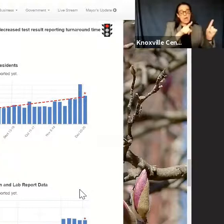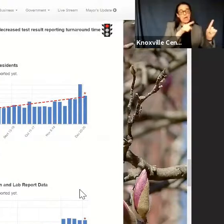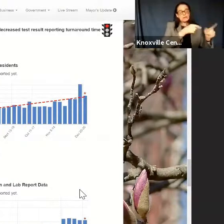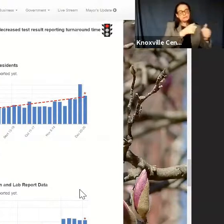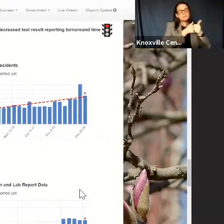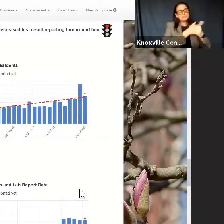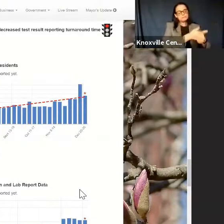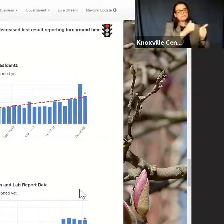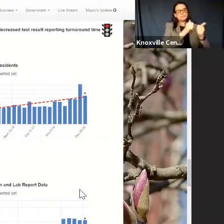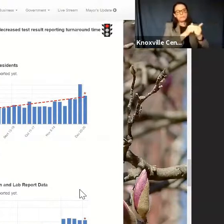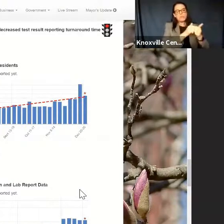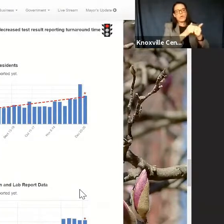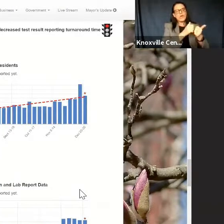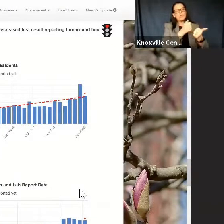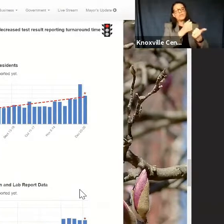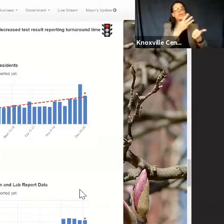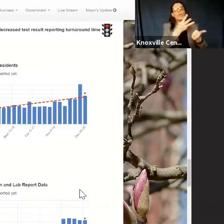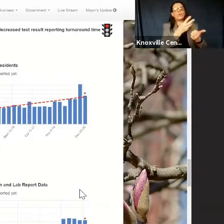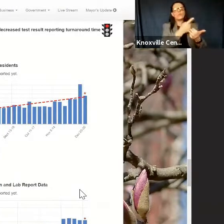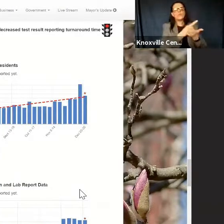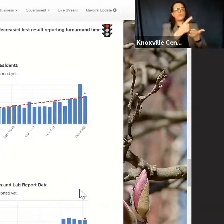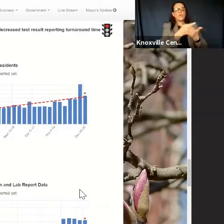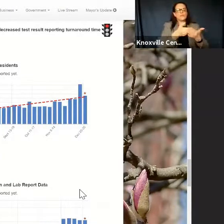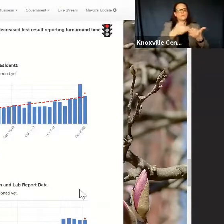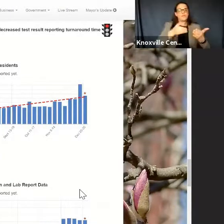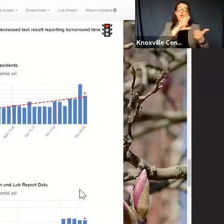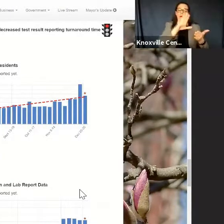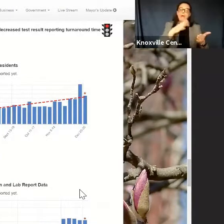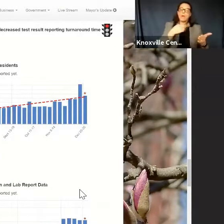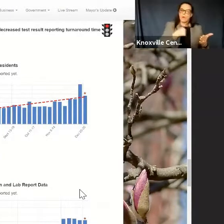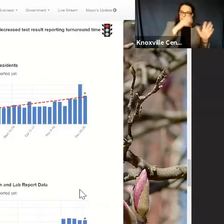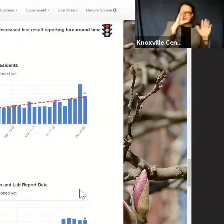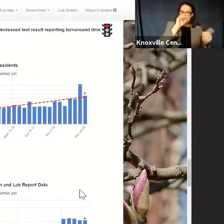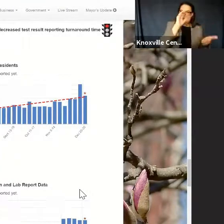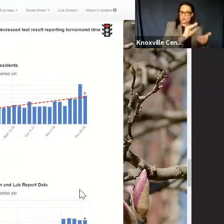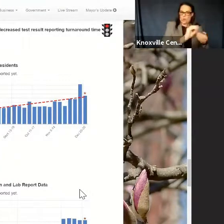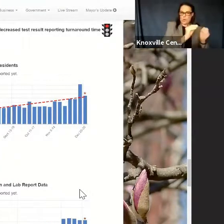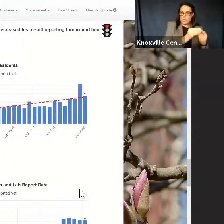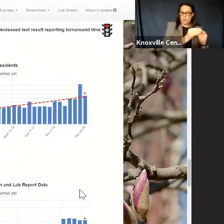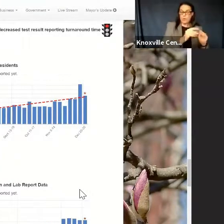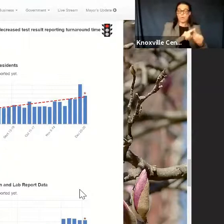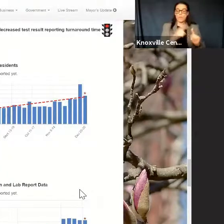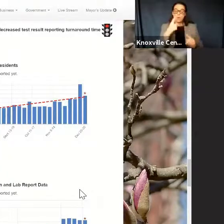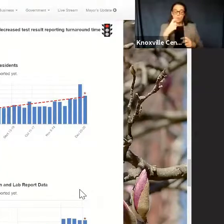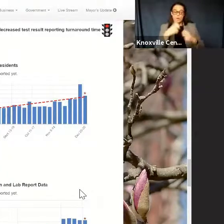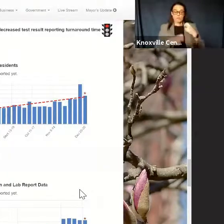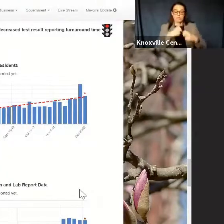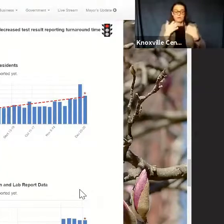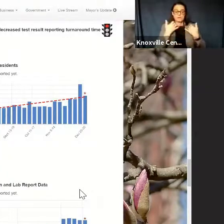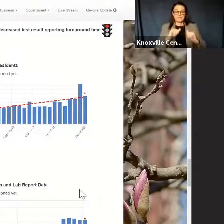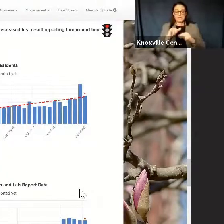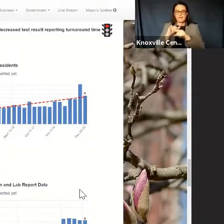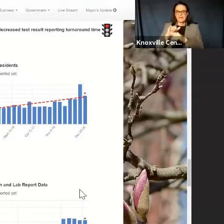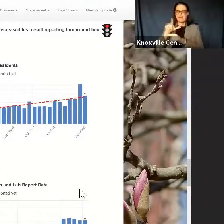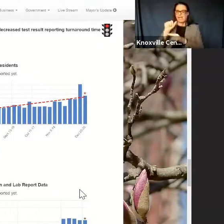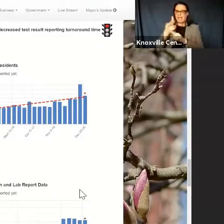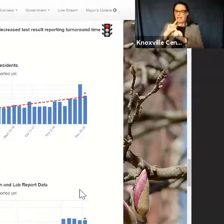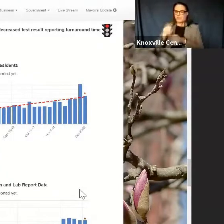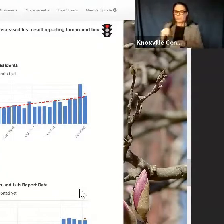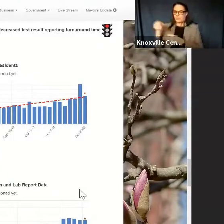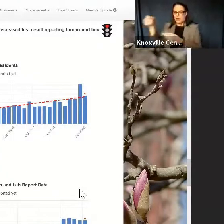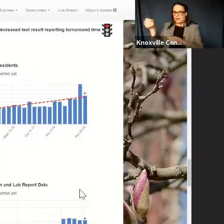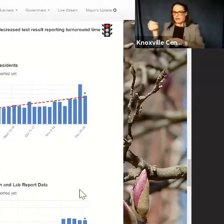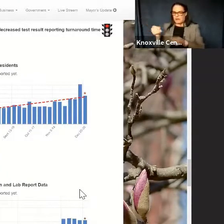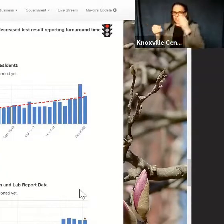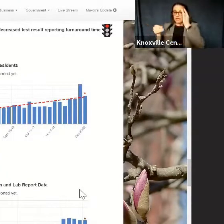with weeks prior. And again, we expected this. The issue we are continuing to see is with lab turnaround time. We did